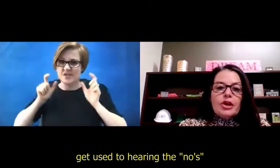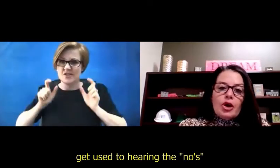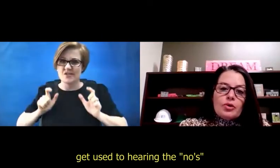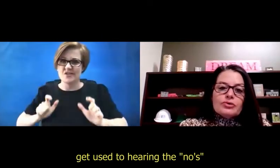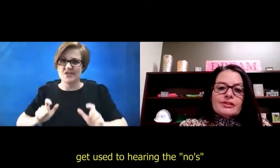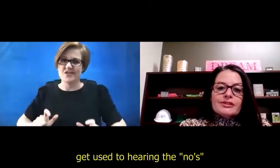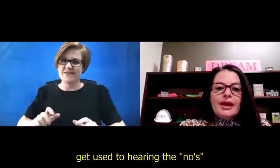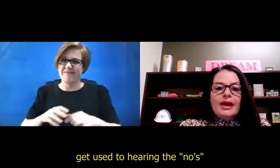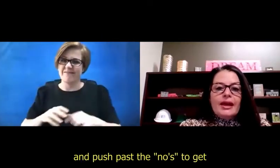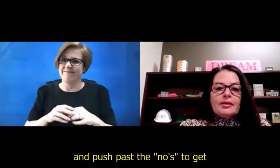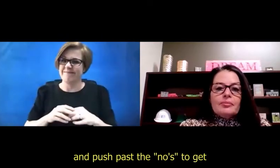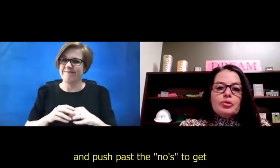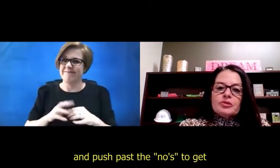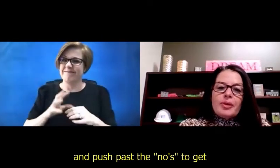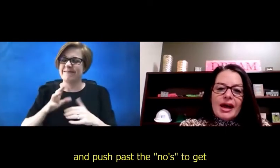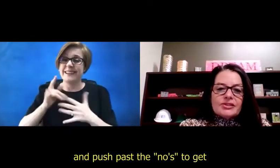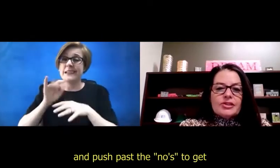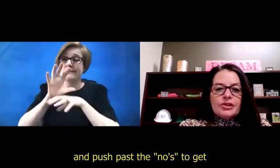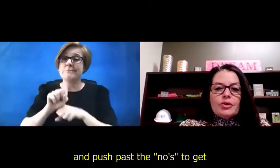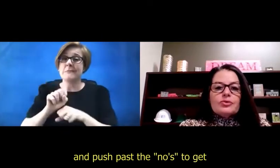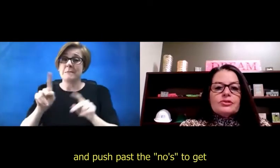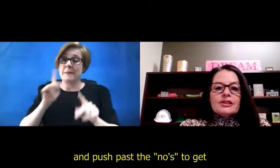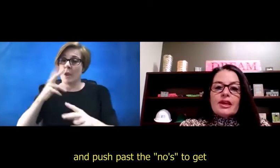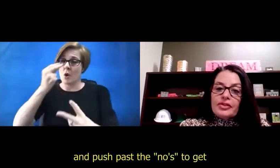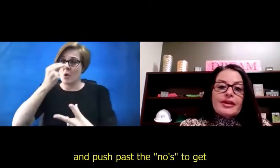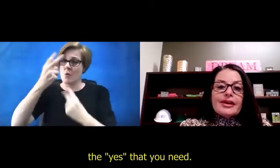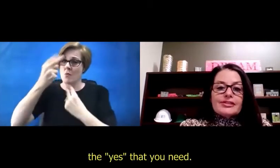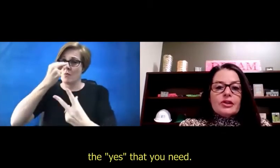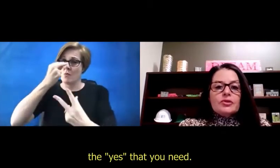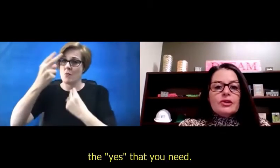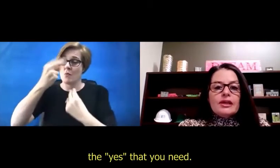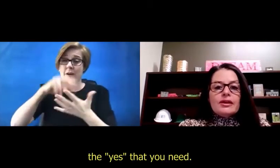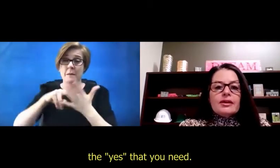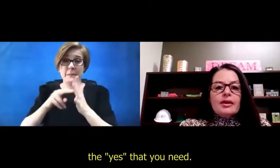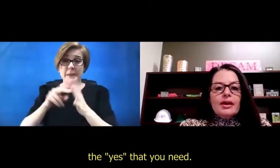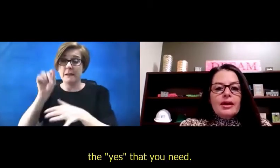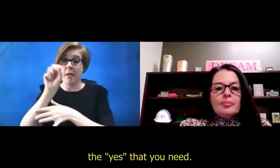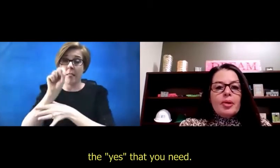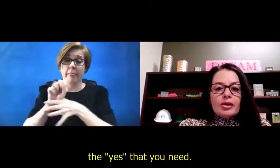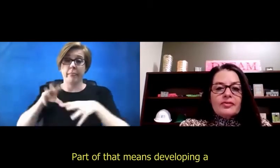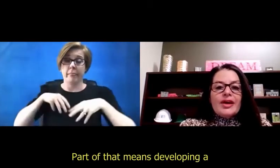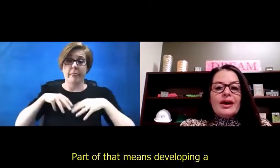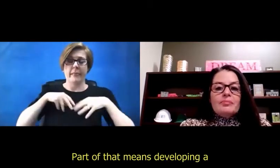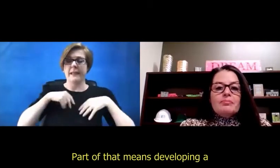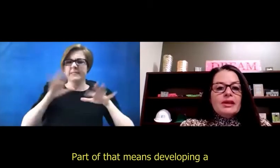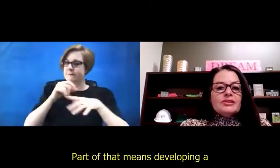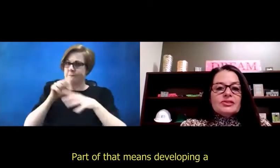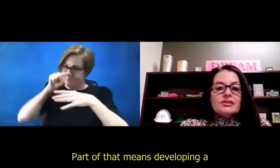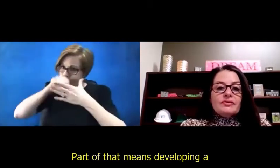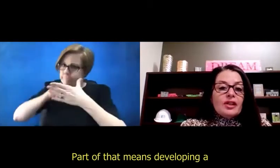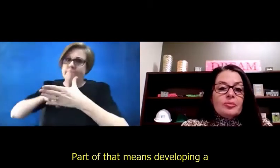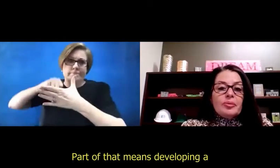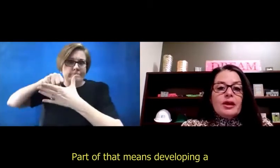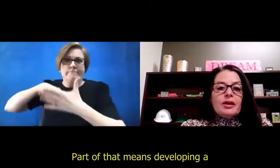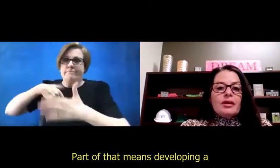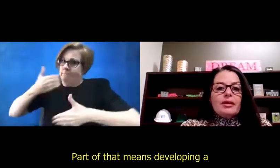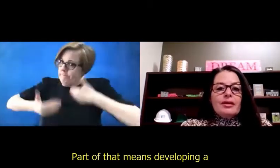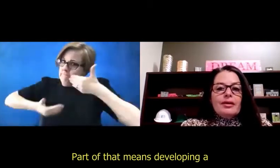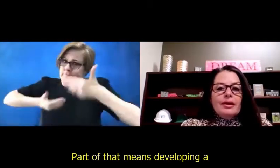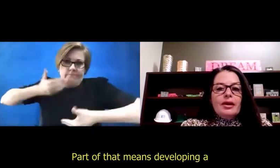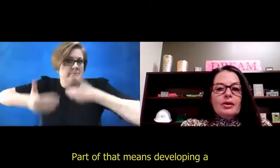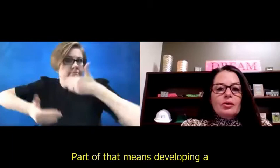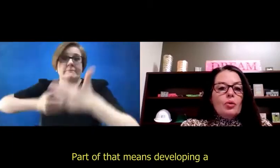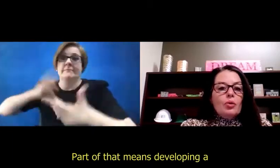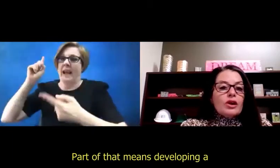hearing the no's and push past the no's to get the yes that you need. Part of that means